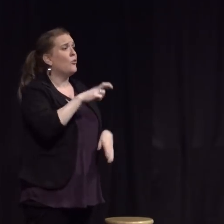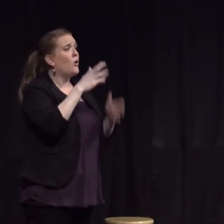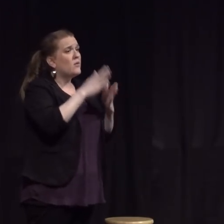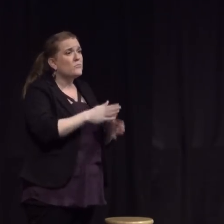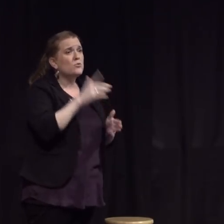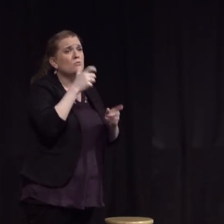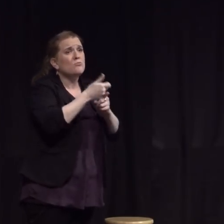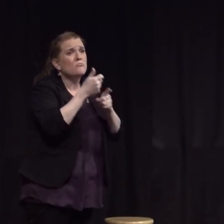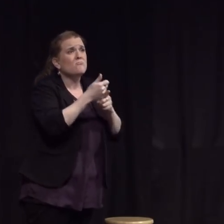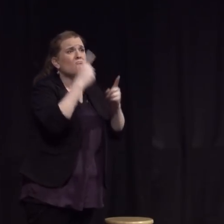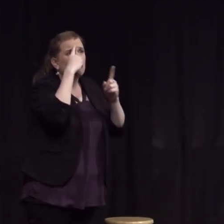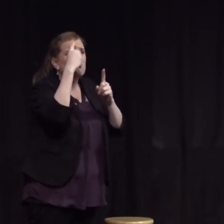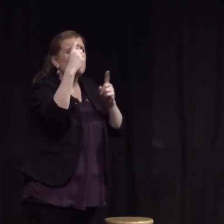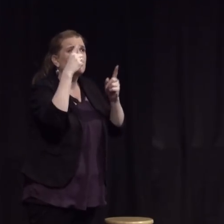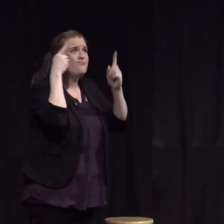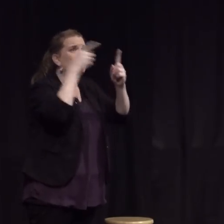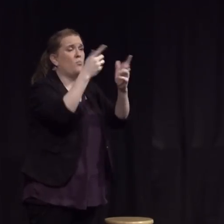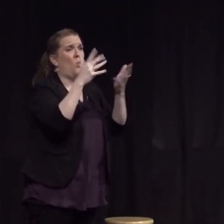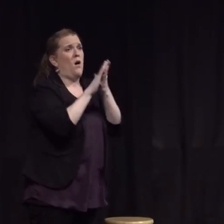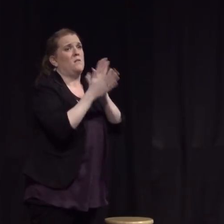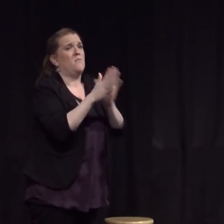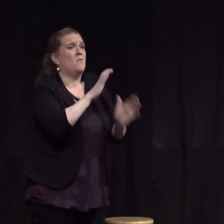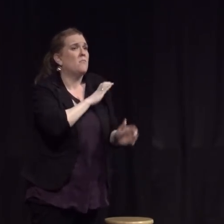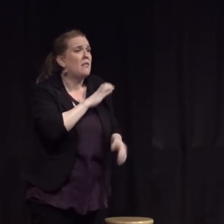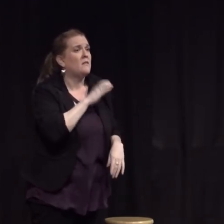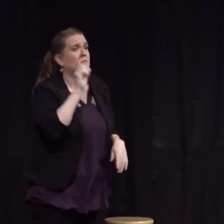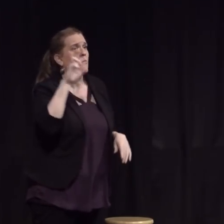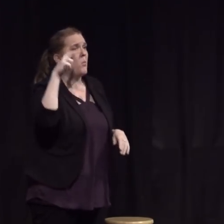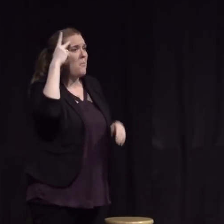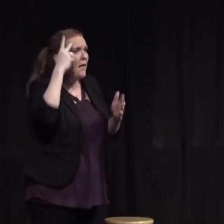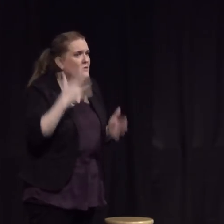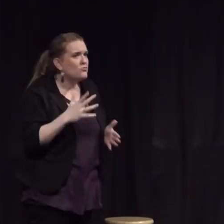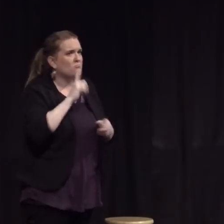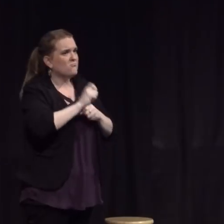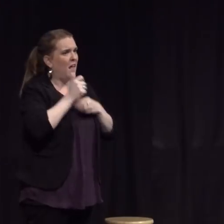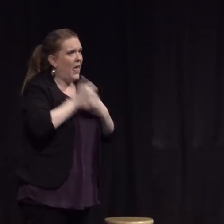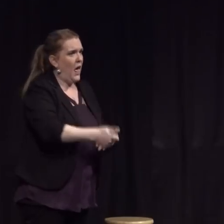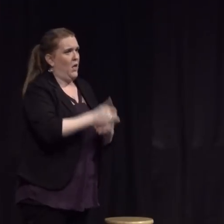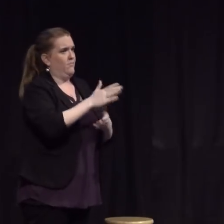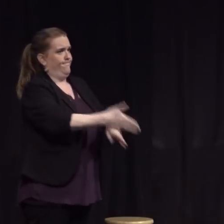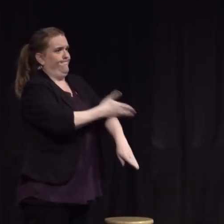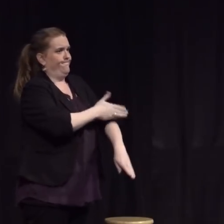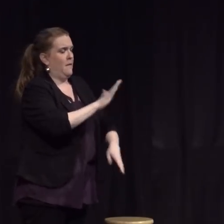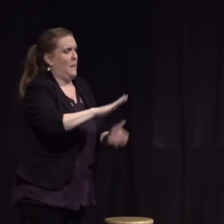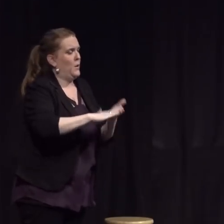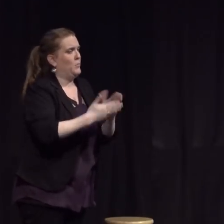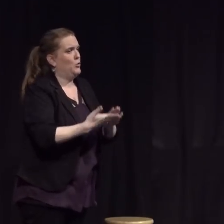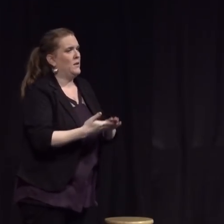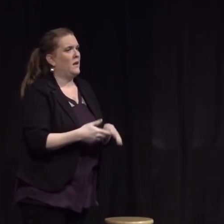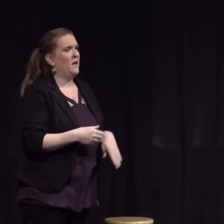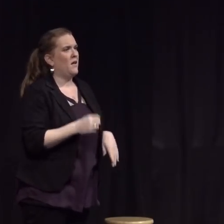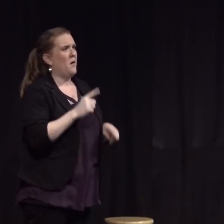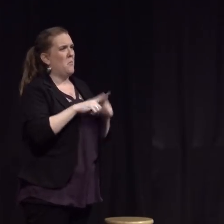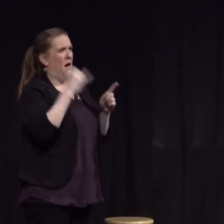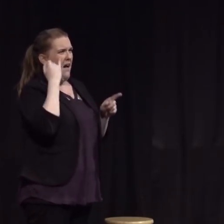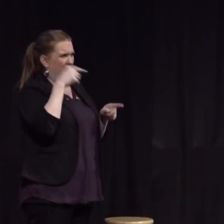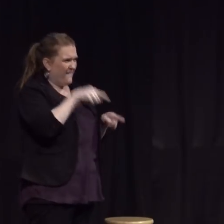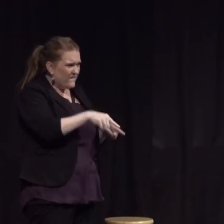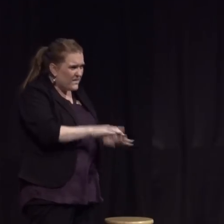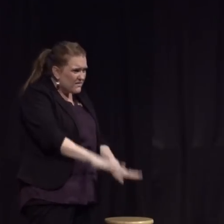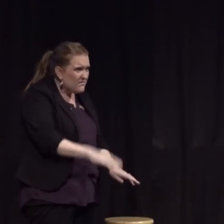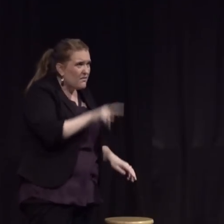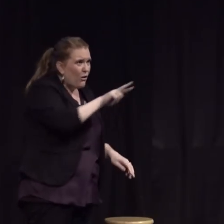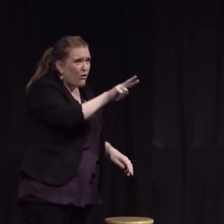being a police officer or politician. But what happens when none of their dreams exist in relatable forms within their